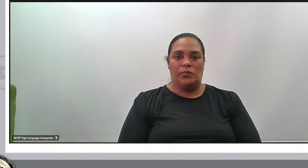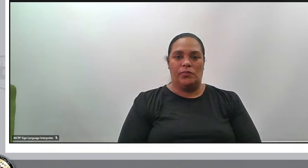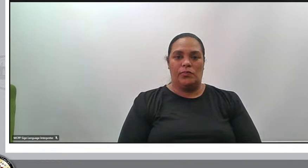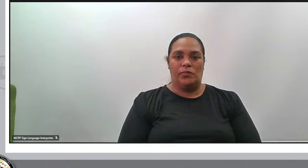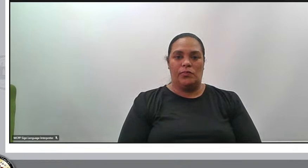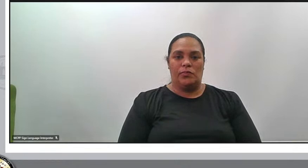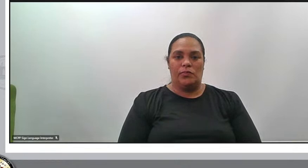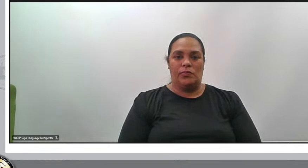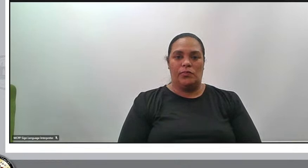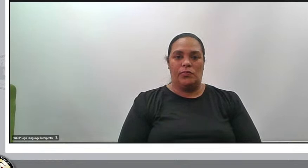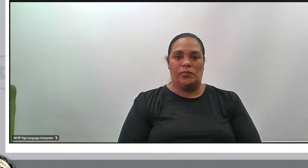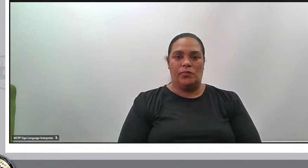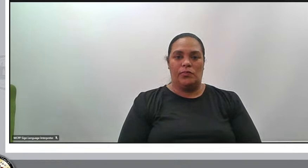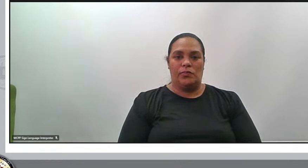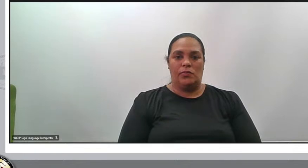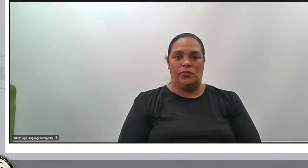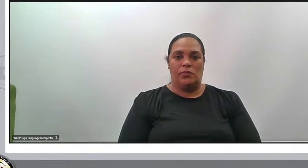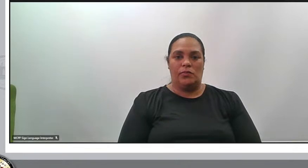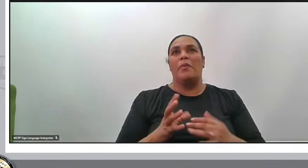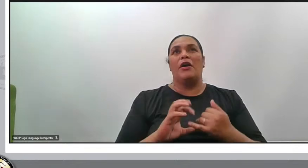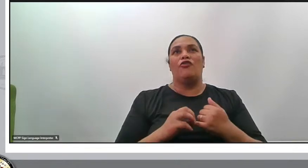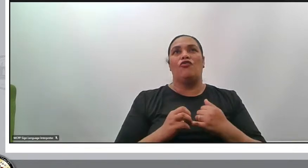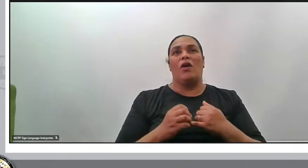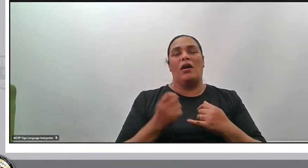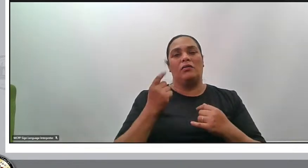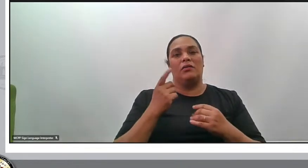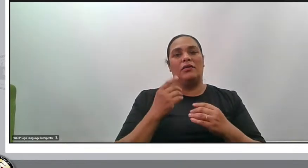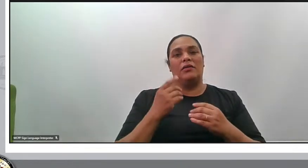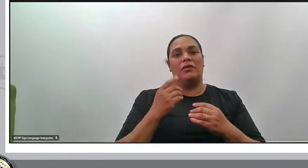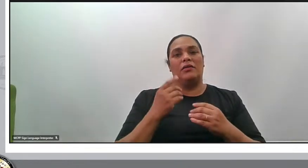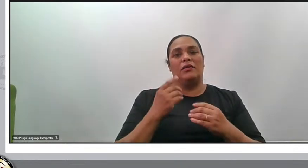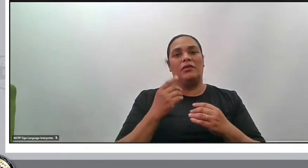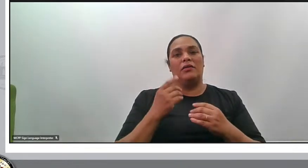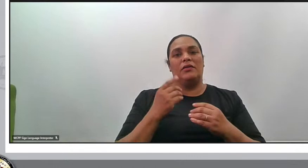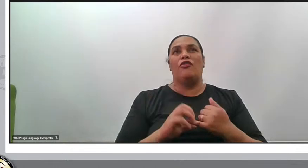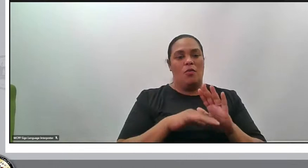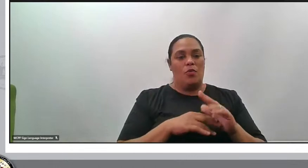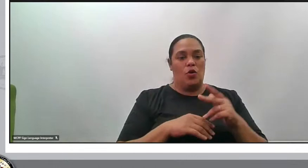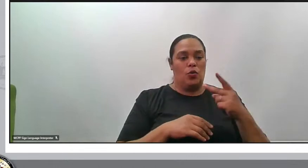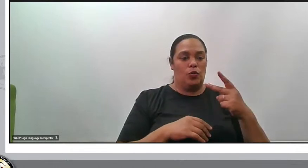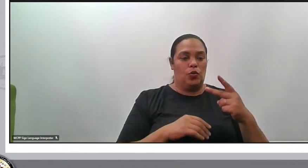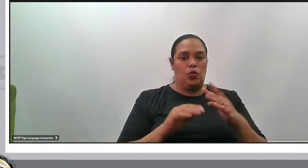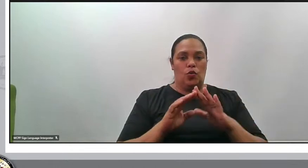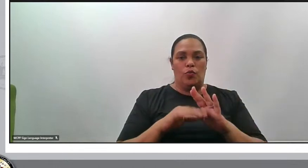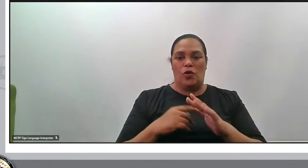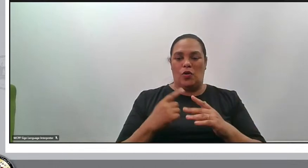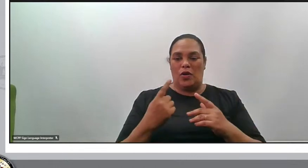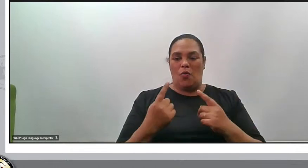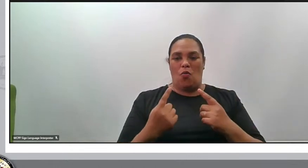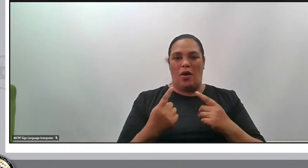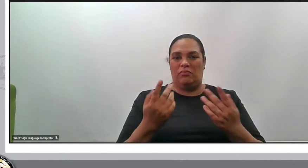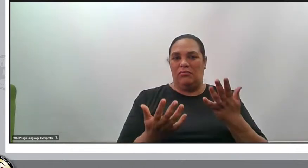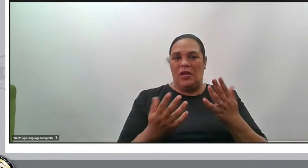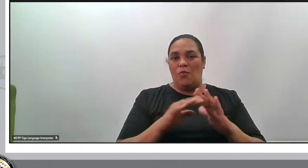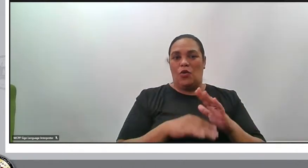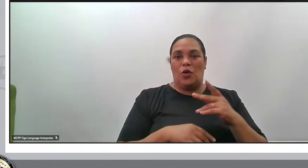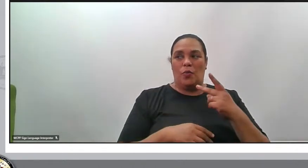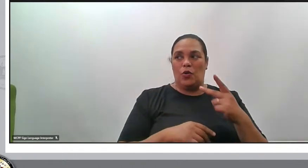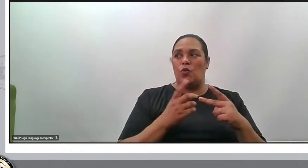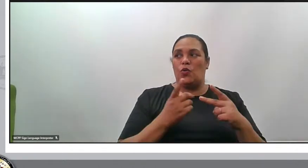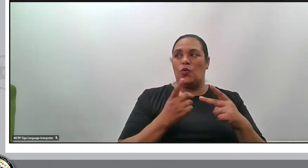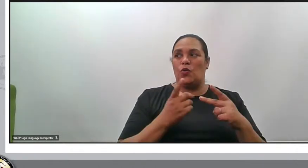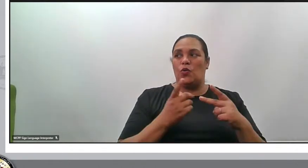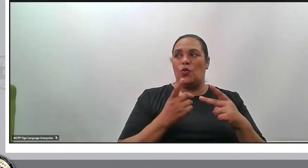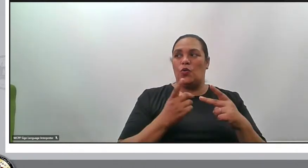Yeah, so I suppose I'm just trying to understand then the difference between program 2 and program 1. So program 2, which does a lot